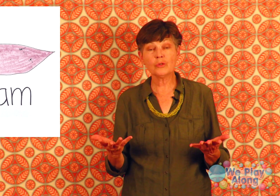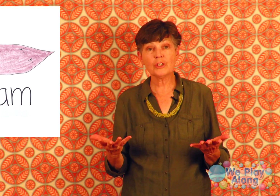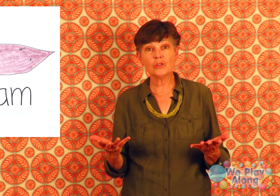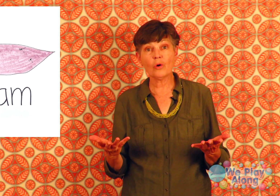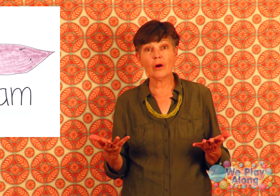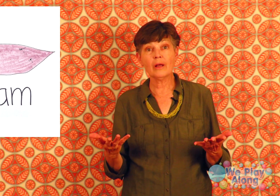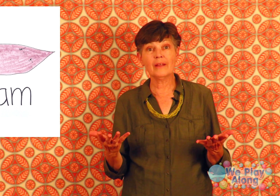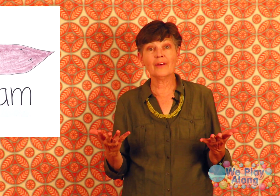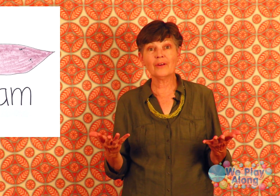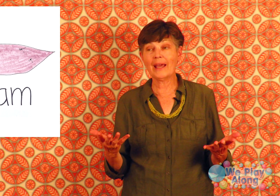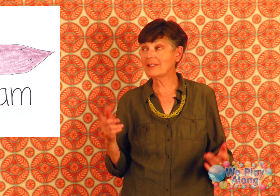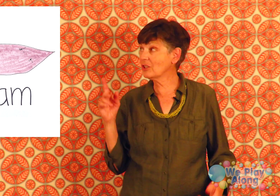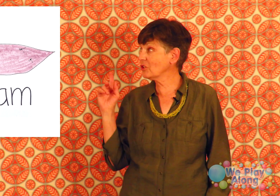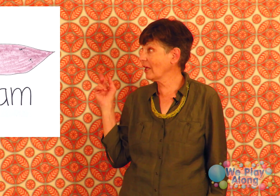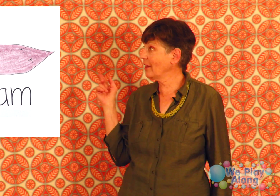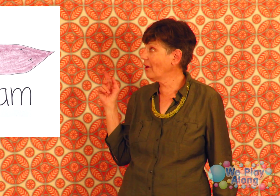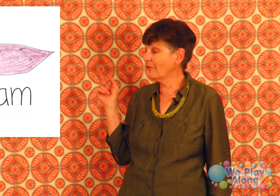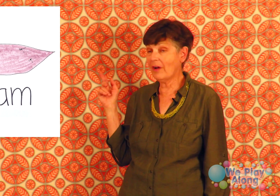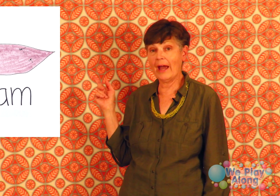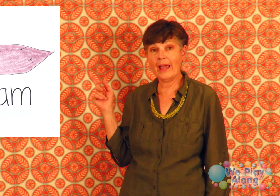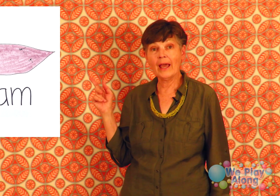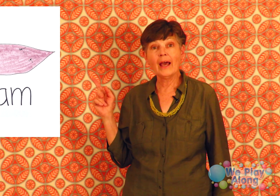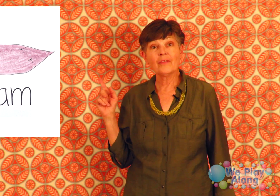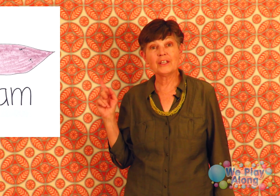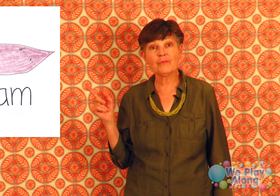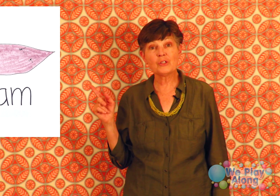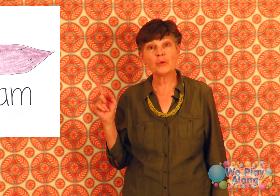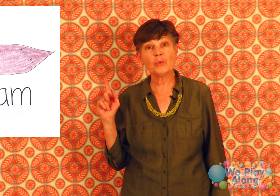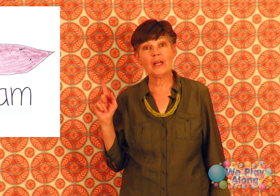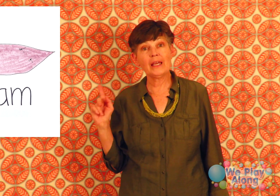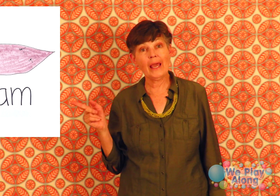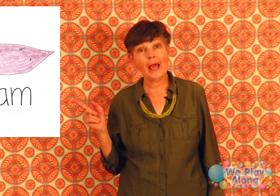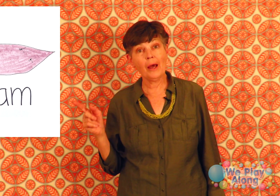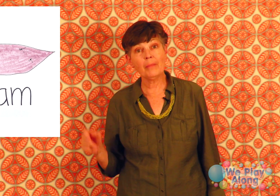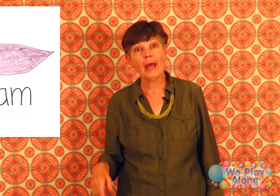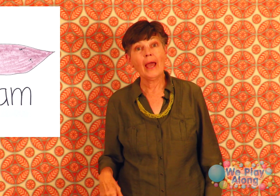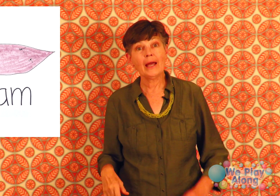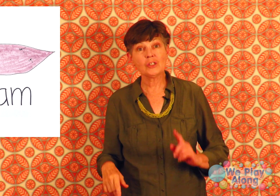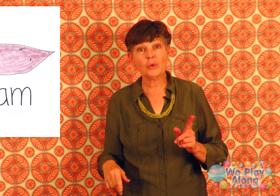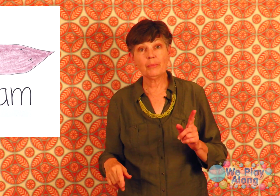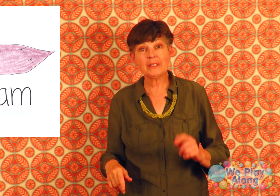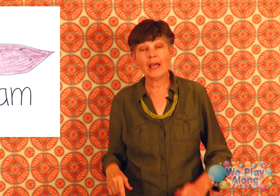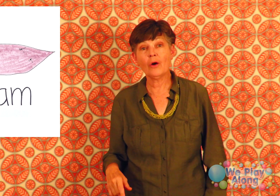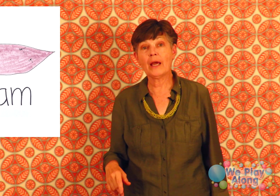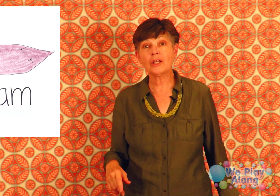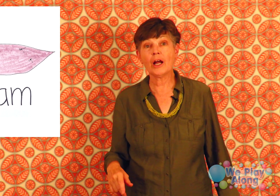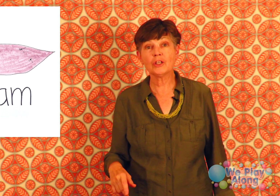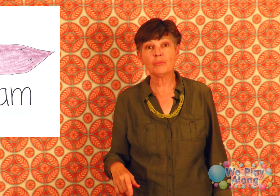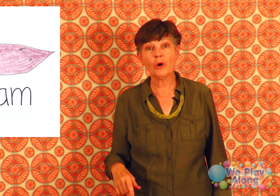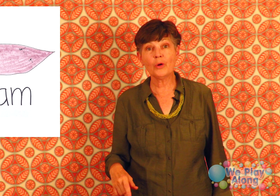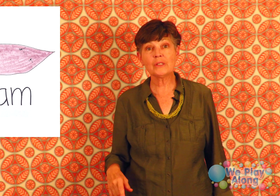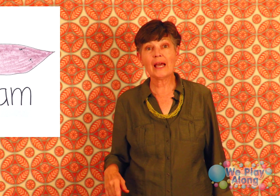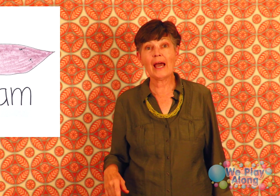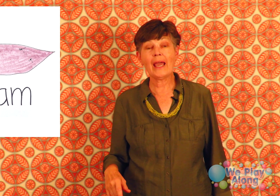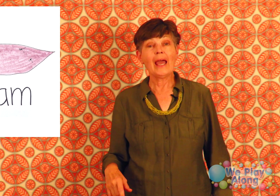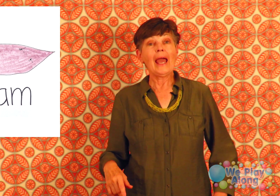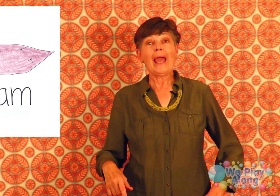grocery store the other day just to clarify the difference between a yam and a sweet potato, and I talked to the produce guy, and